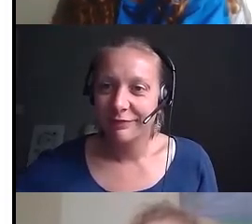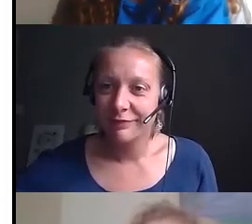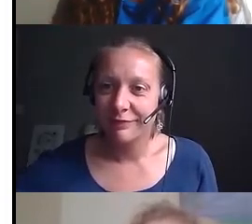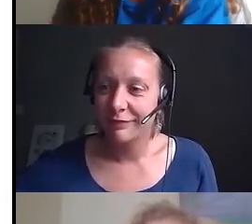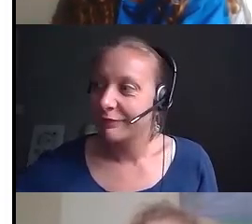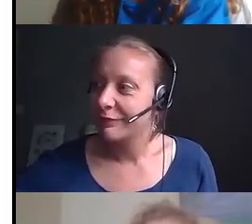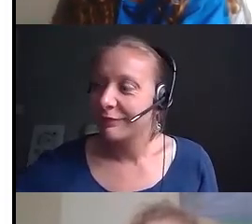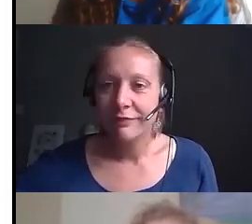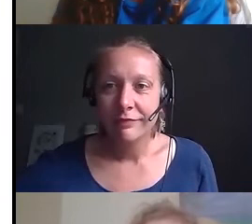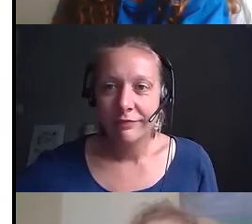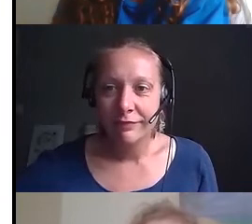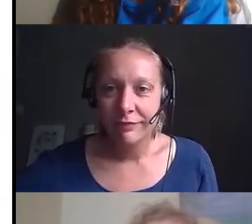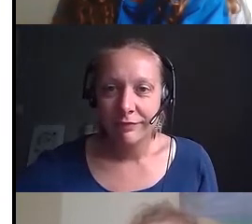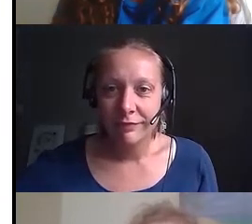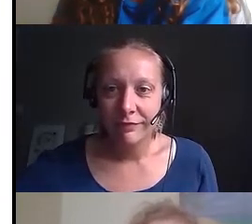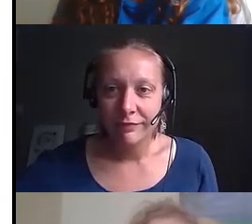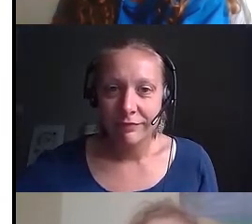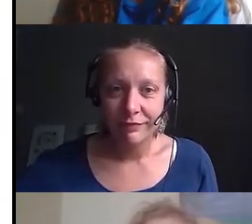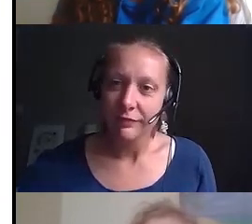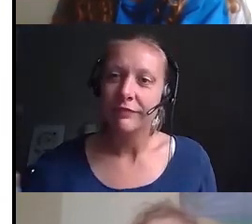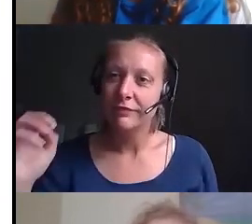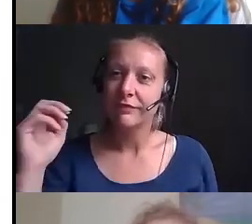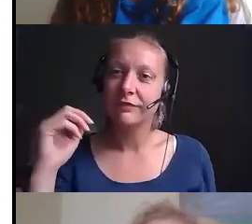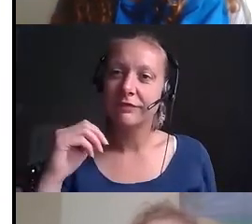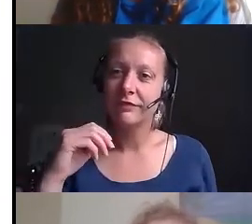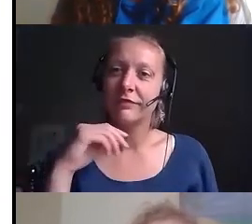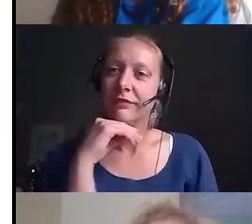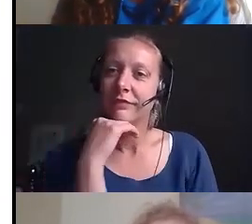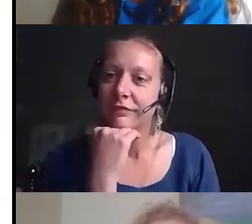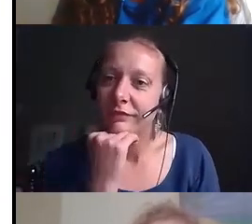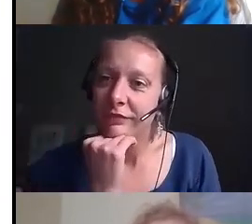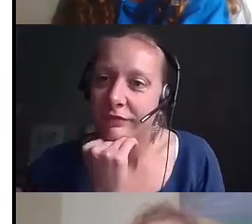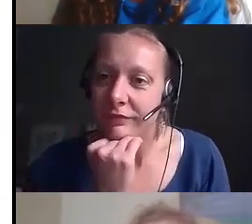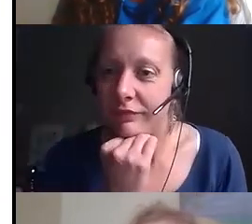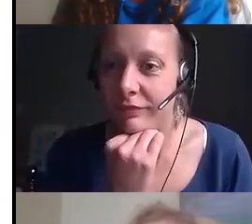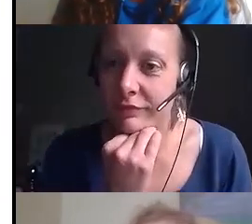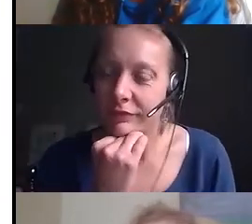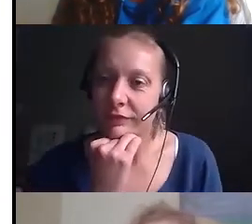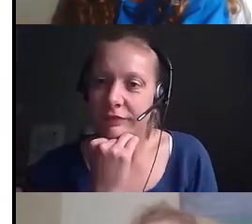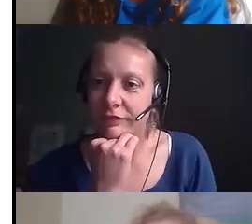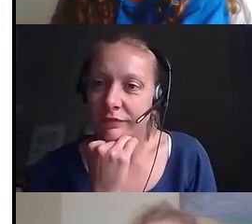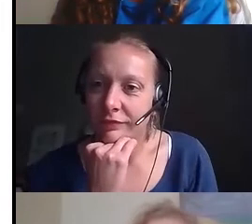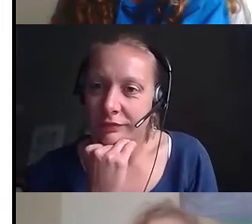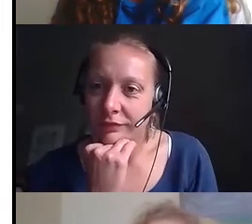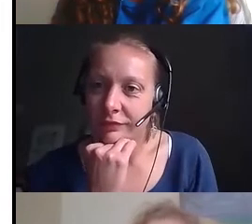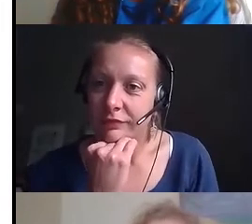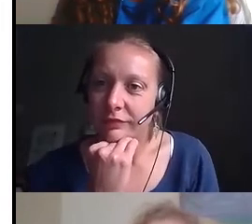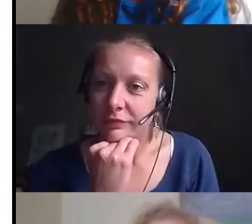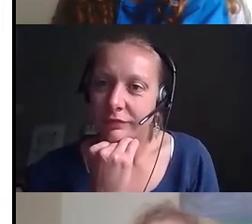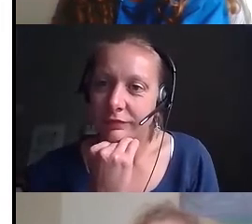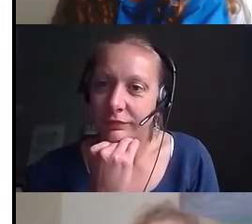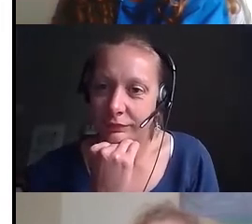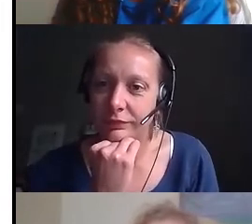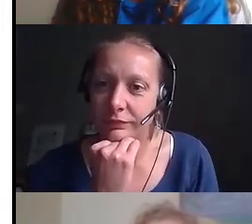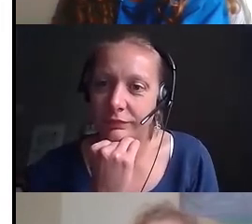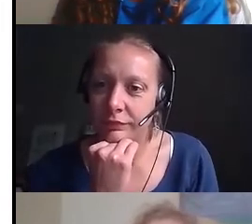Yeah. So I'll quickly go over the other question words. And again, the really good thing now you know the alphabet, you can spell out anything